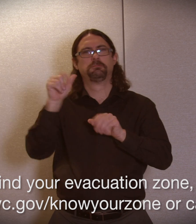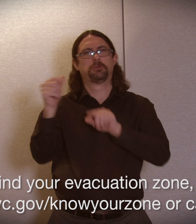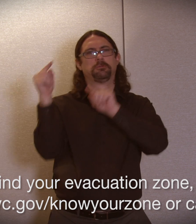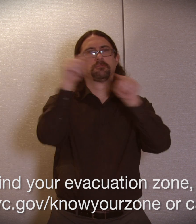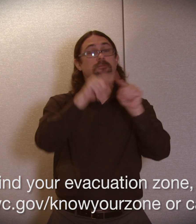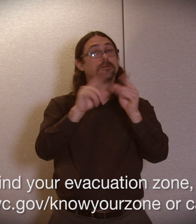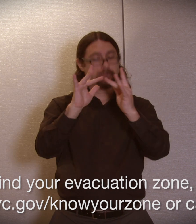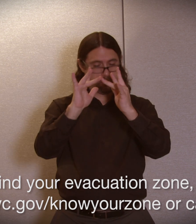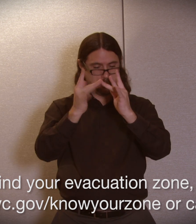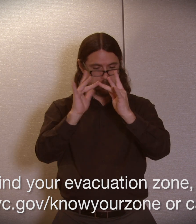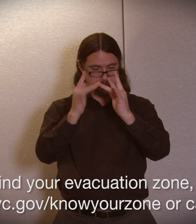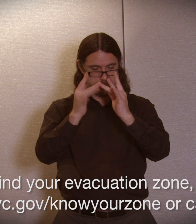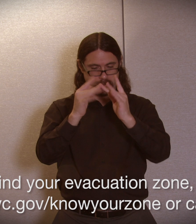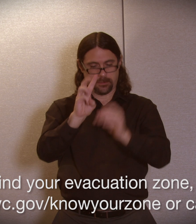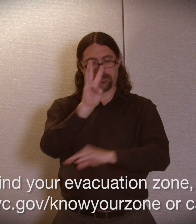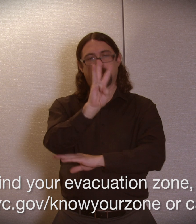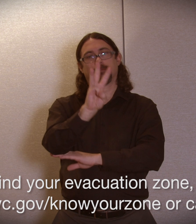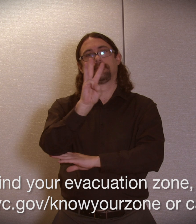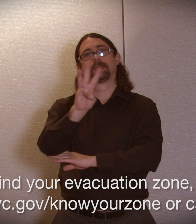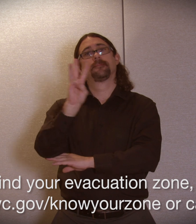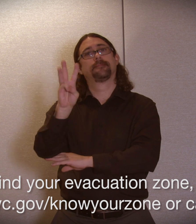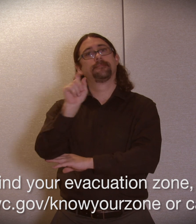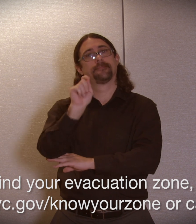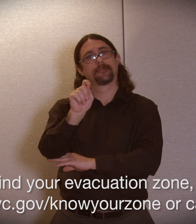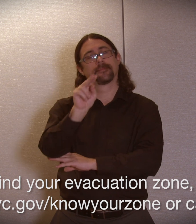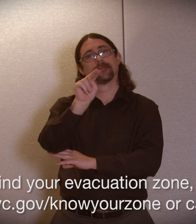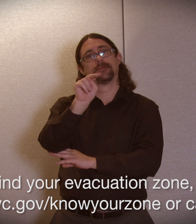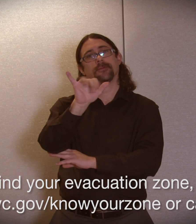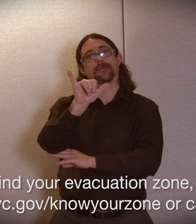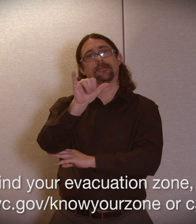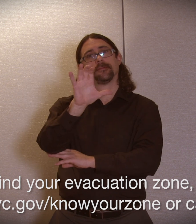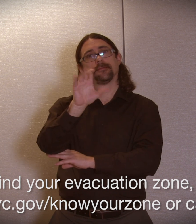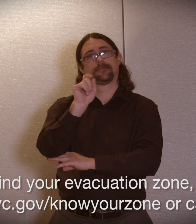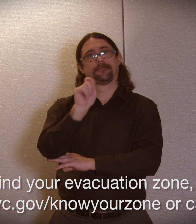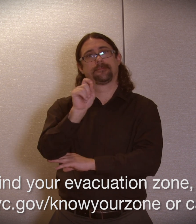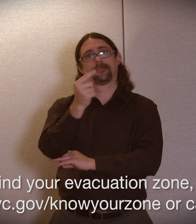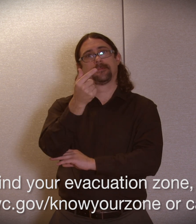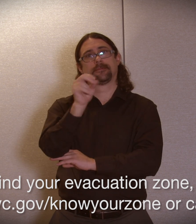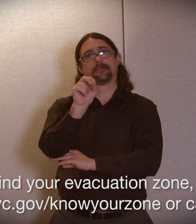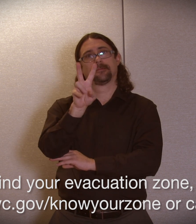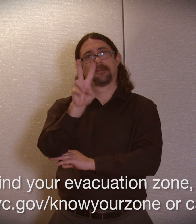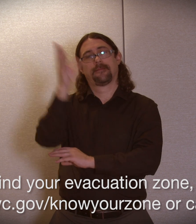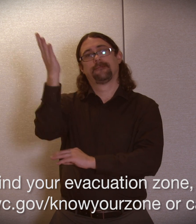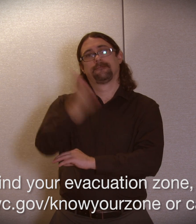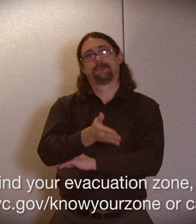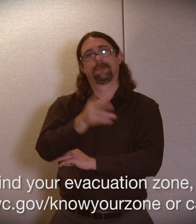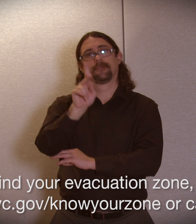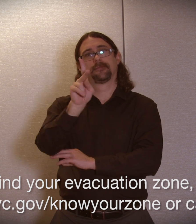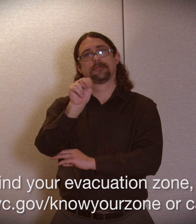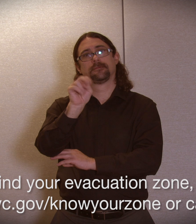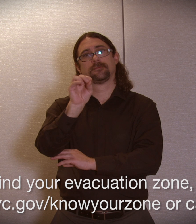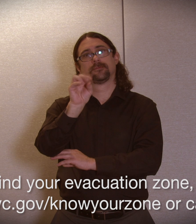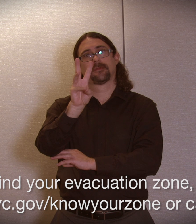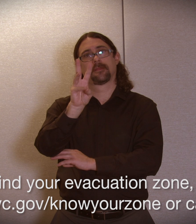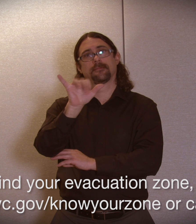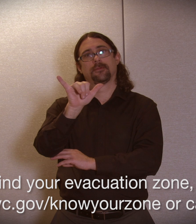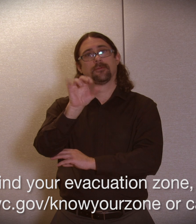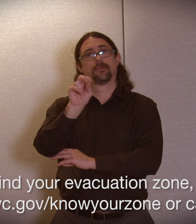To find your evacuation zone, visit www.nyc.gov slash knowyourzone or call